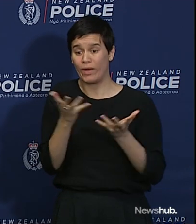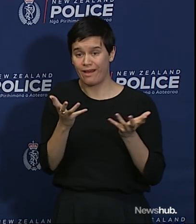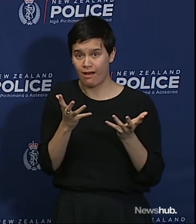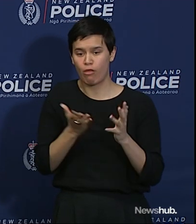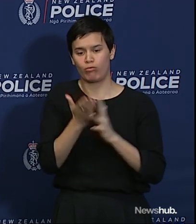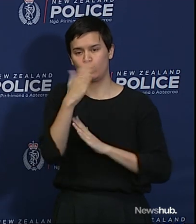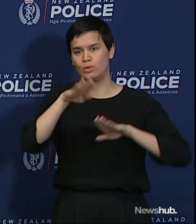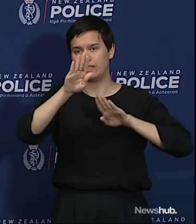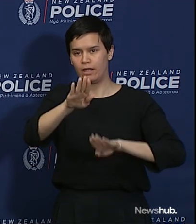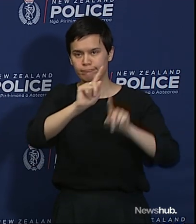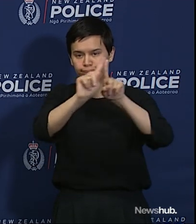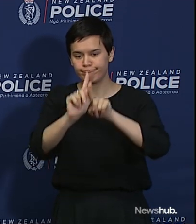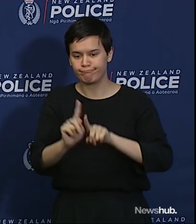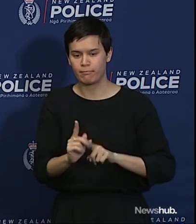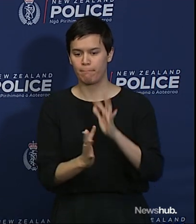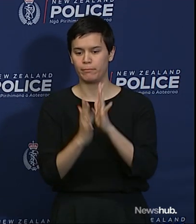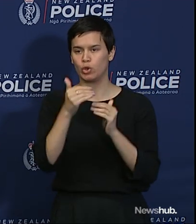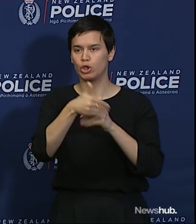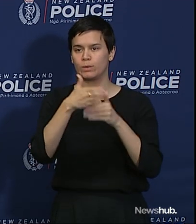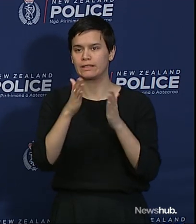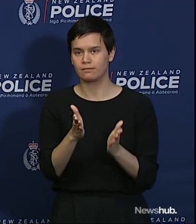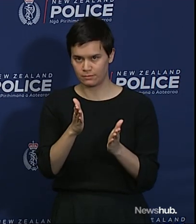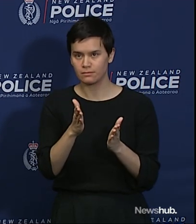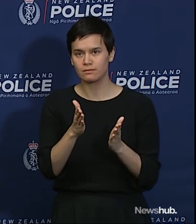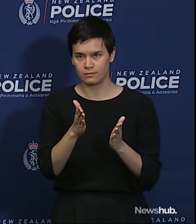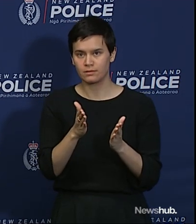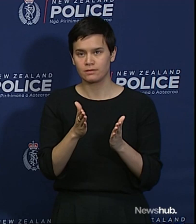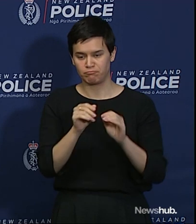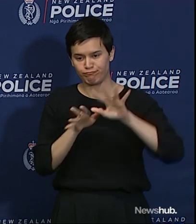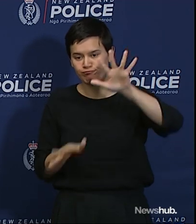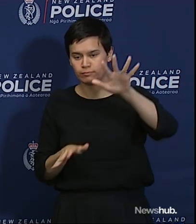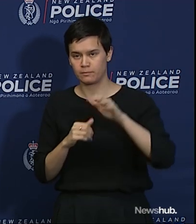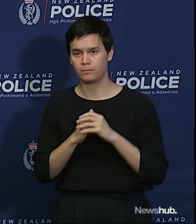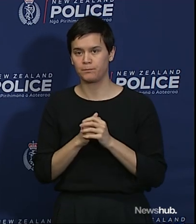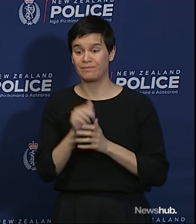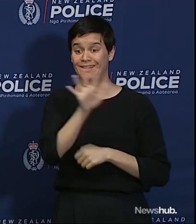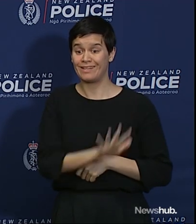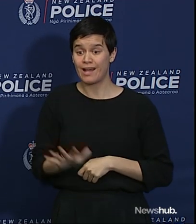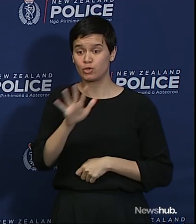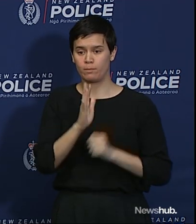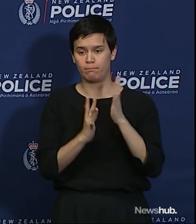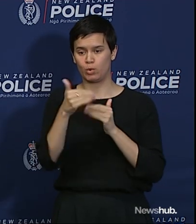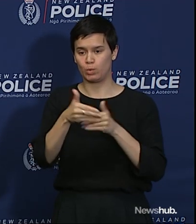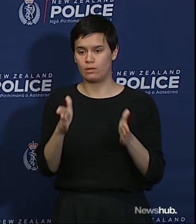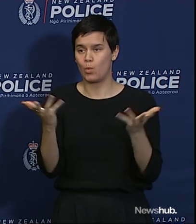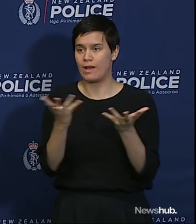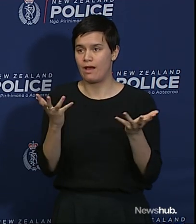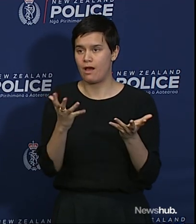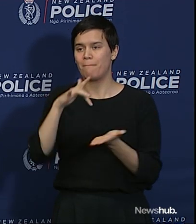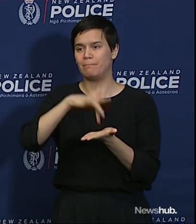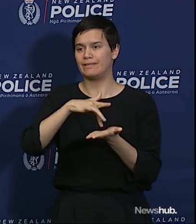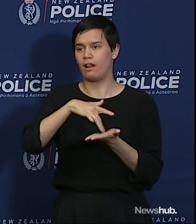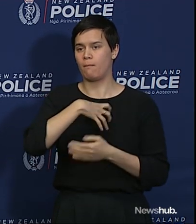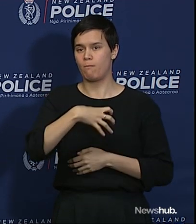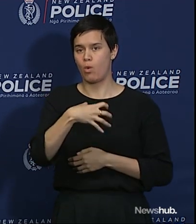around the country, as you will know, and we have our national burns unit at Middlemore Hospital in Auckland that has now